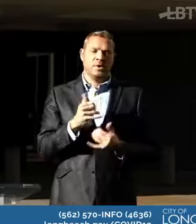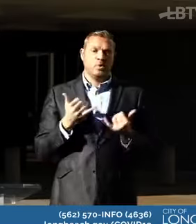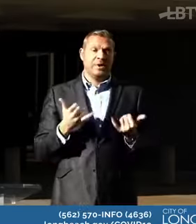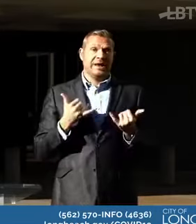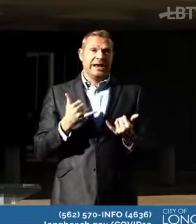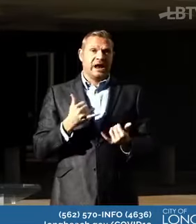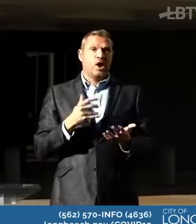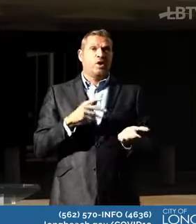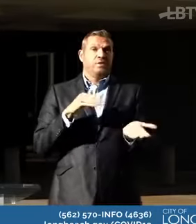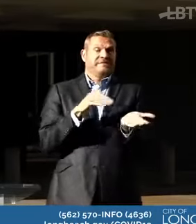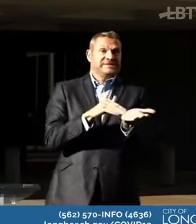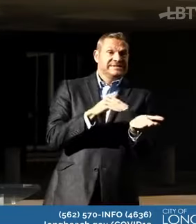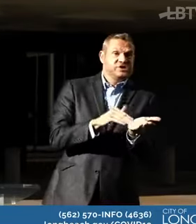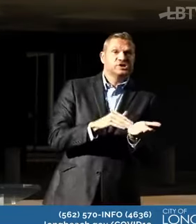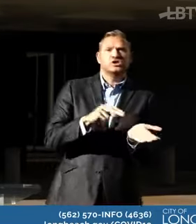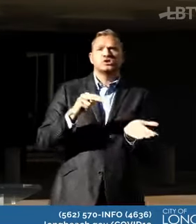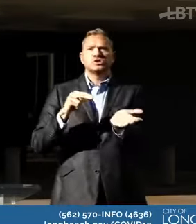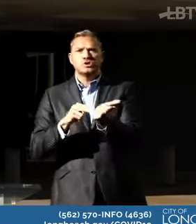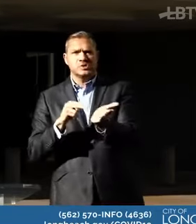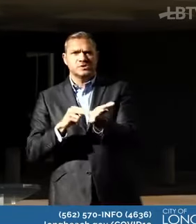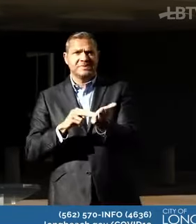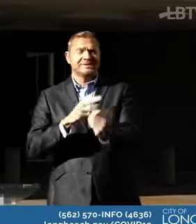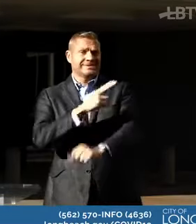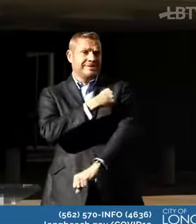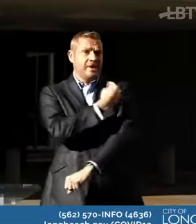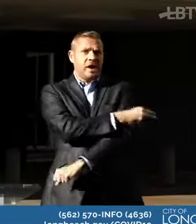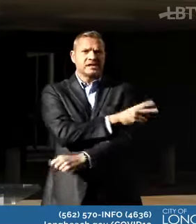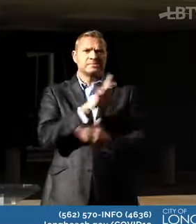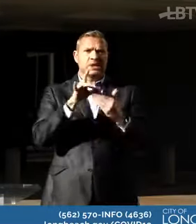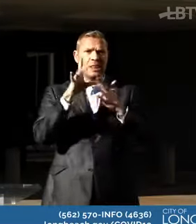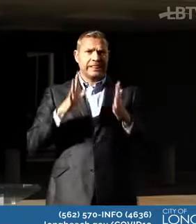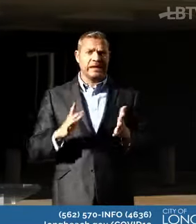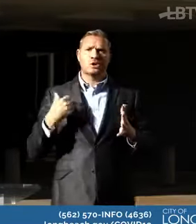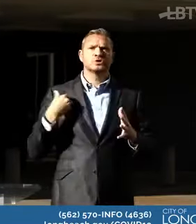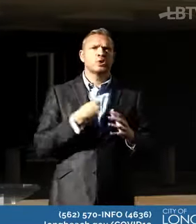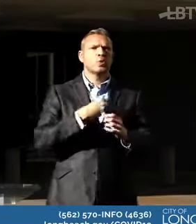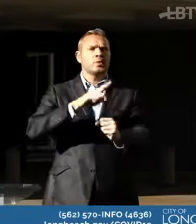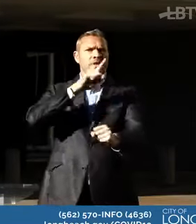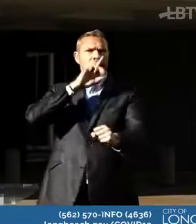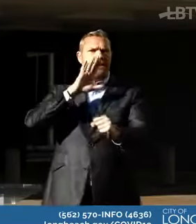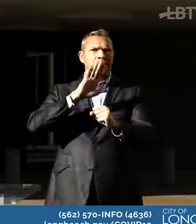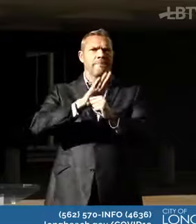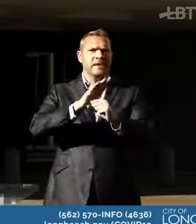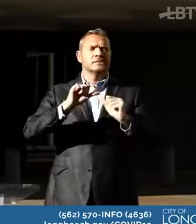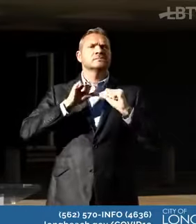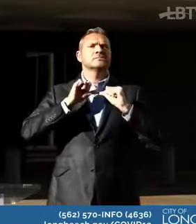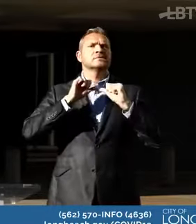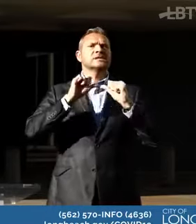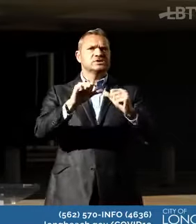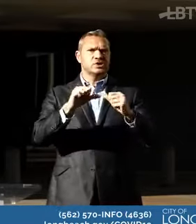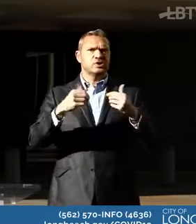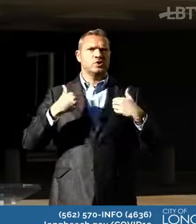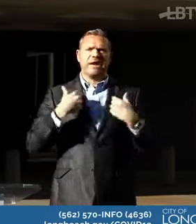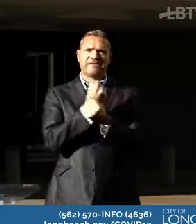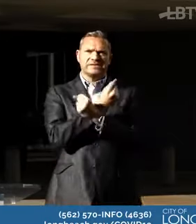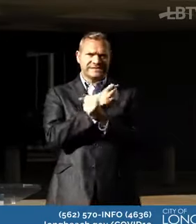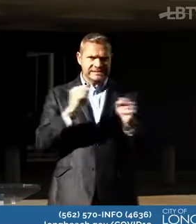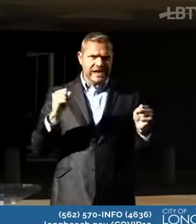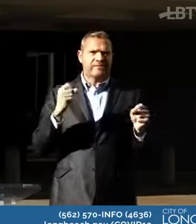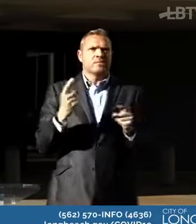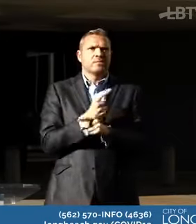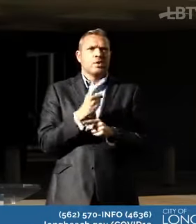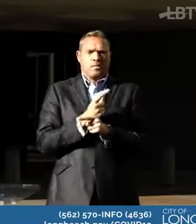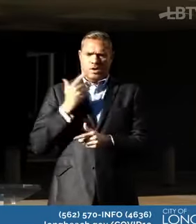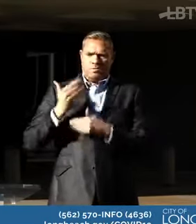and hospital leaders, we remain committed in establishing a safe and effective process for administering